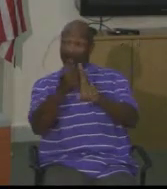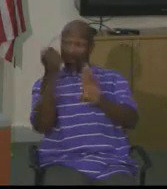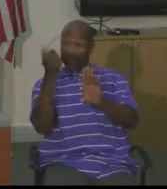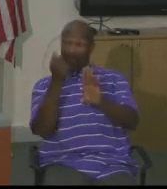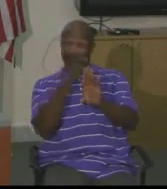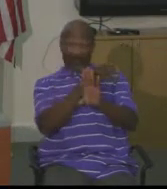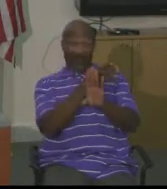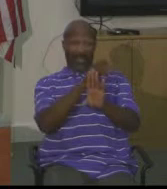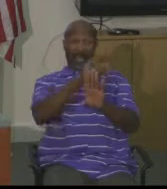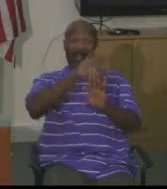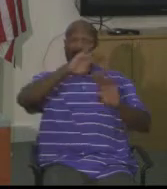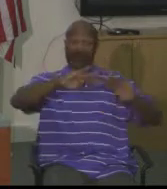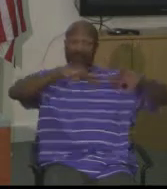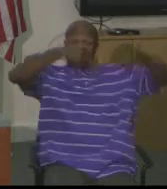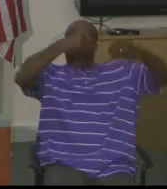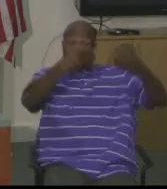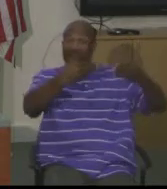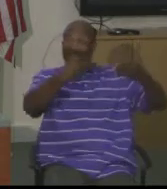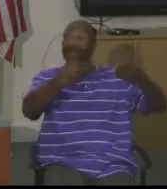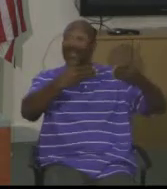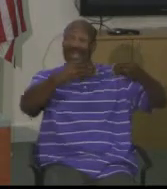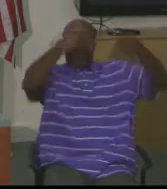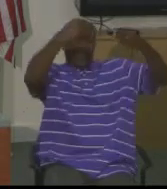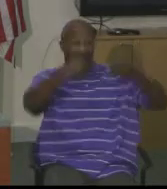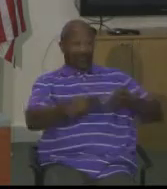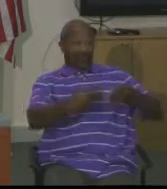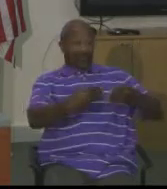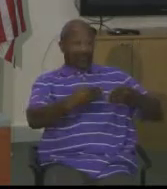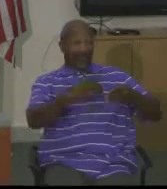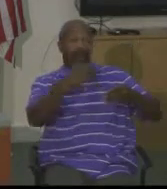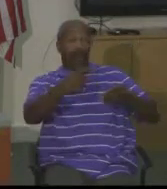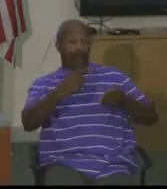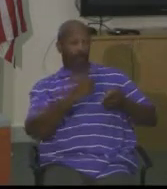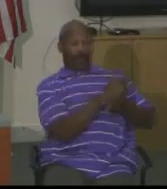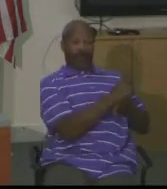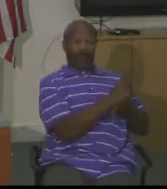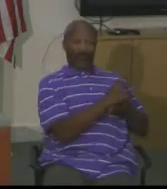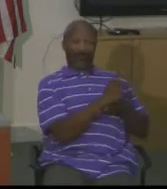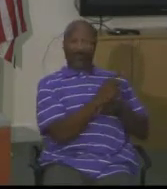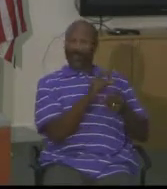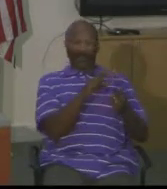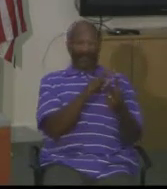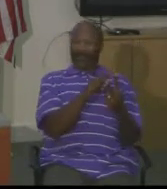bracket here, and flipped the card over, you could put it into an ISO slot.